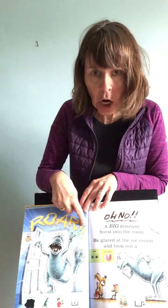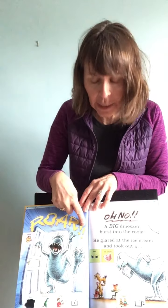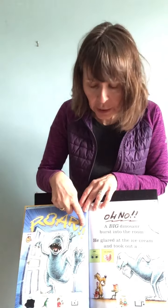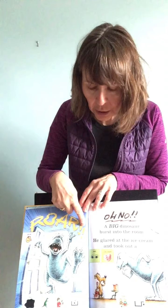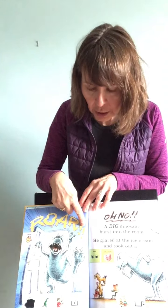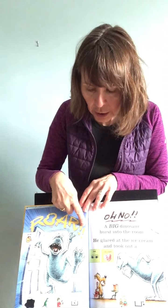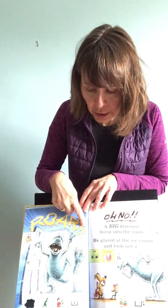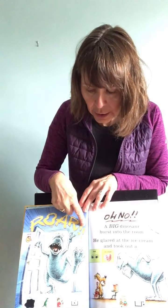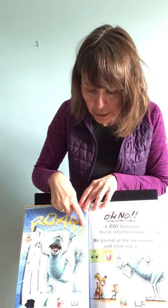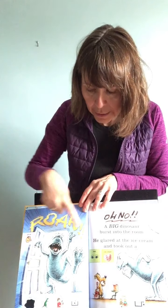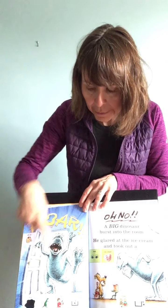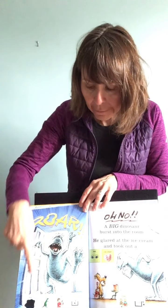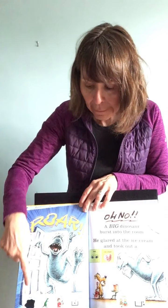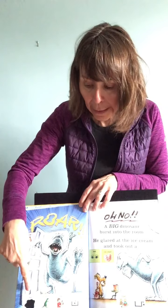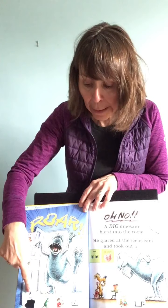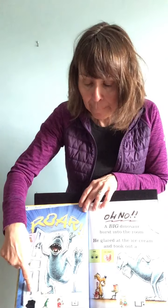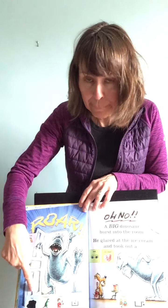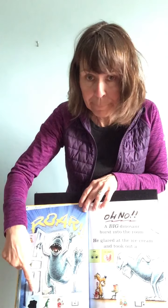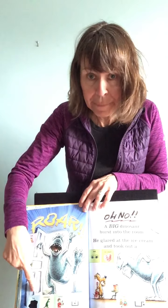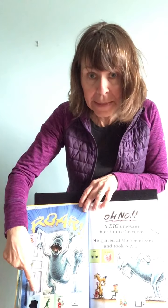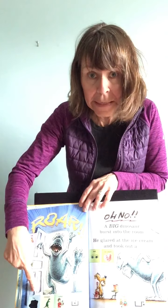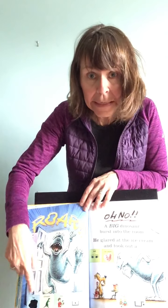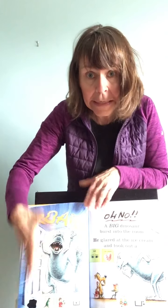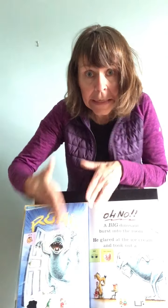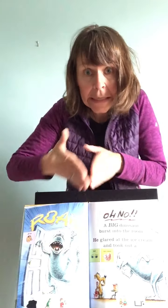Roar. A big